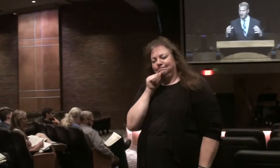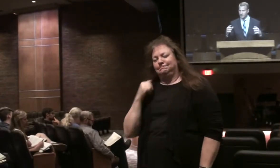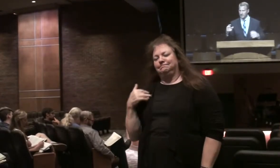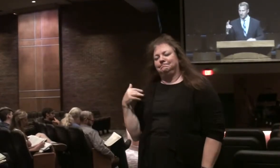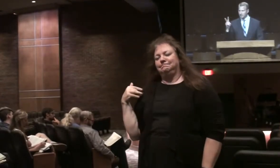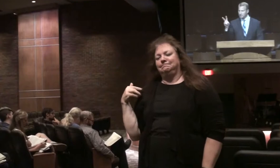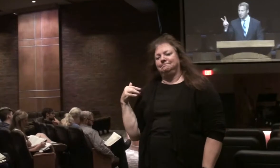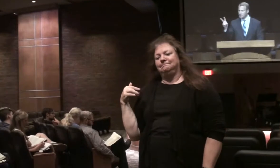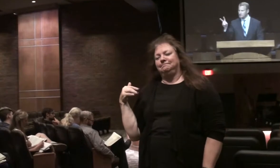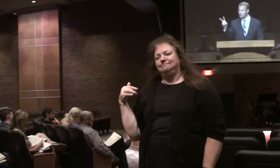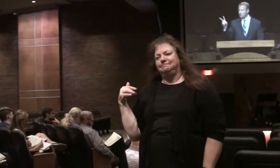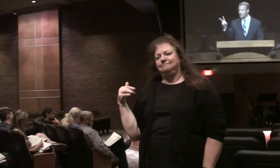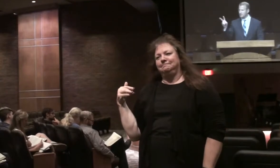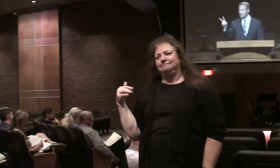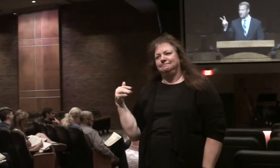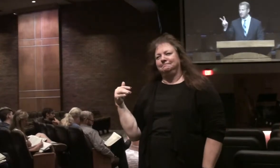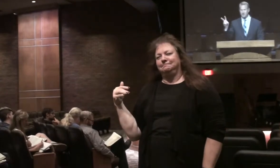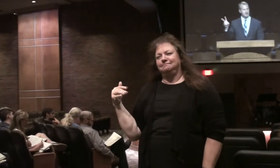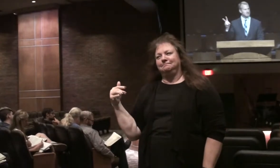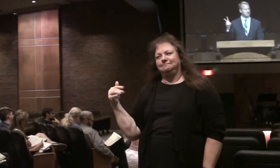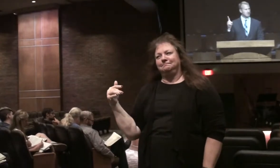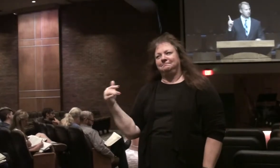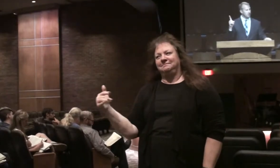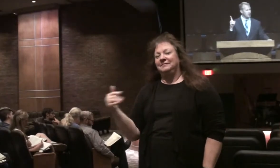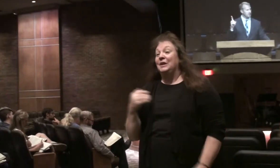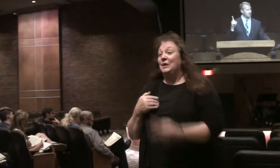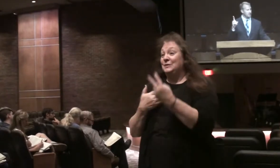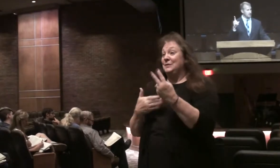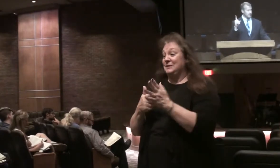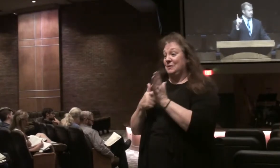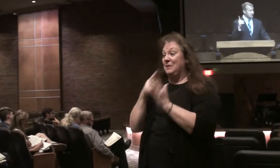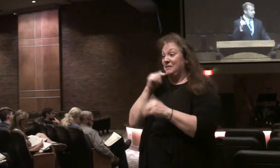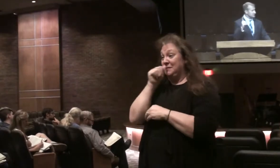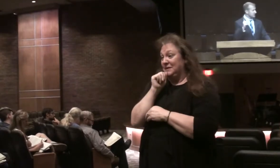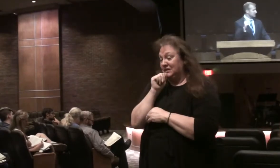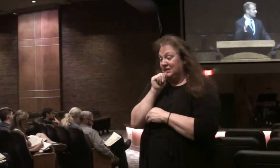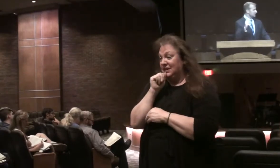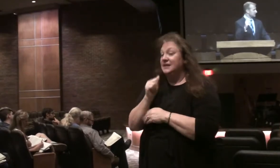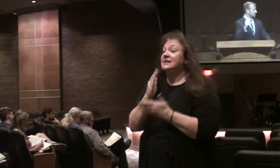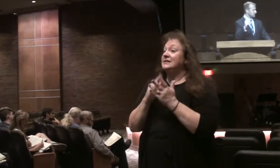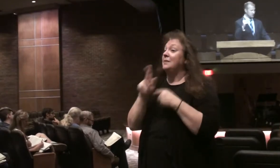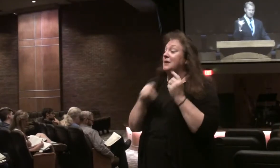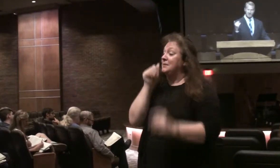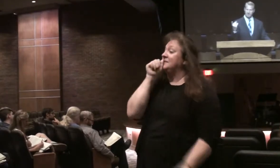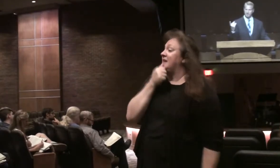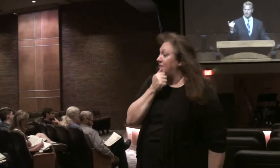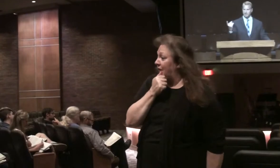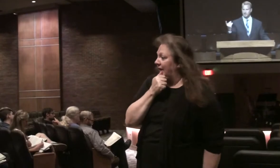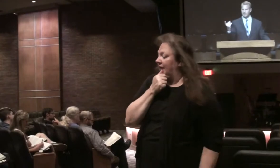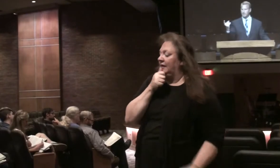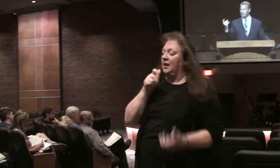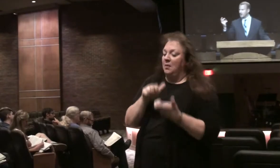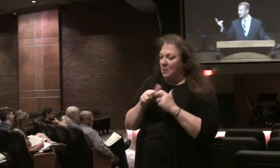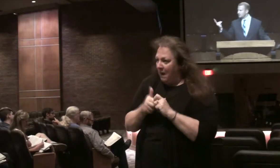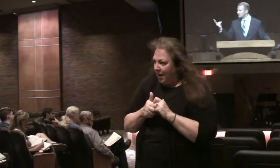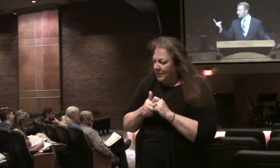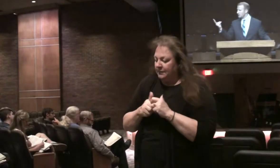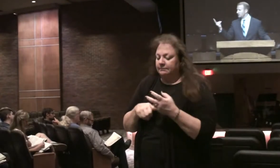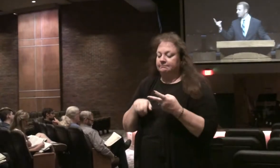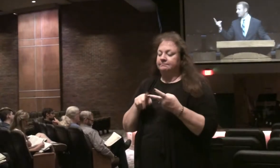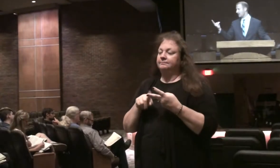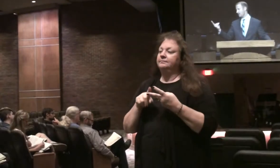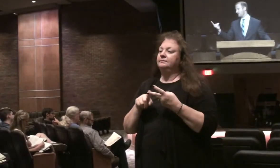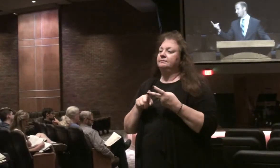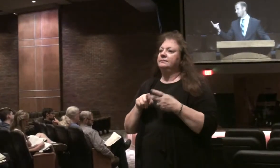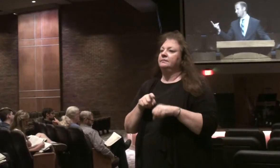long time. And two external things are needed for patience. Number one, you need some sort of suffering, some sort of difficulty. And number two, you